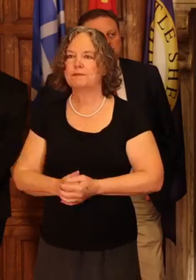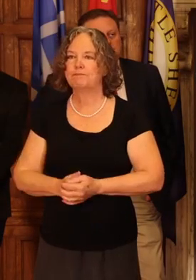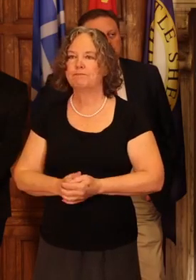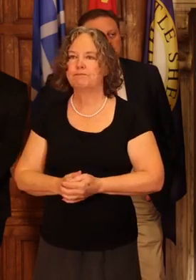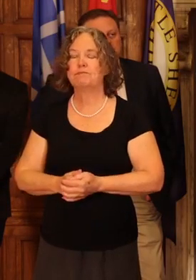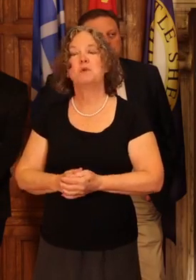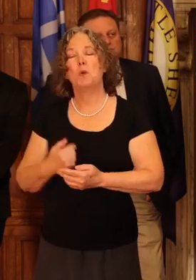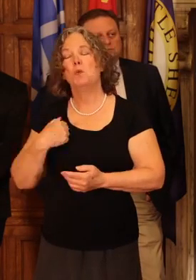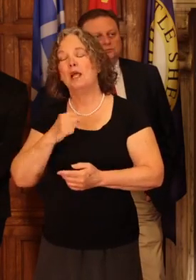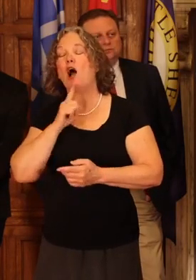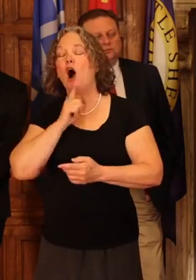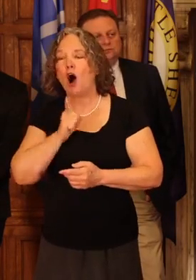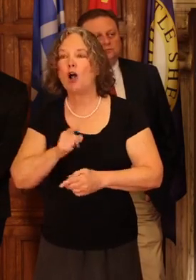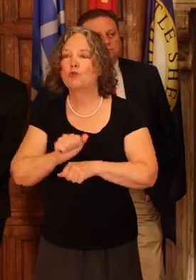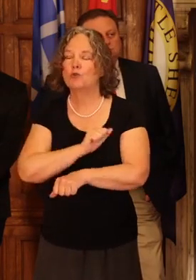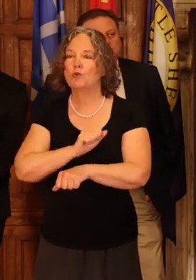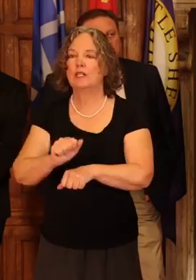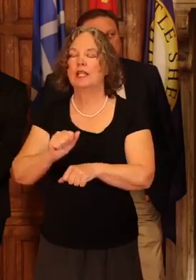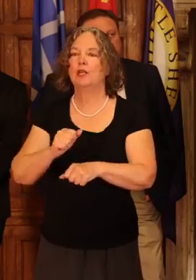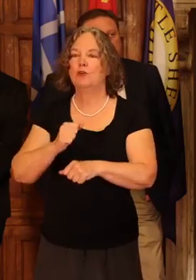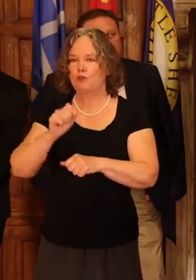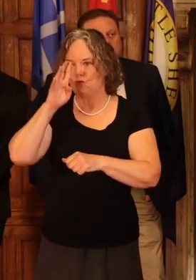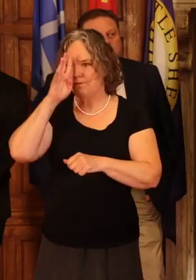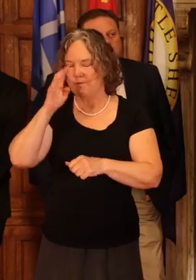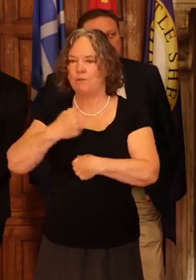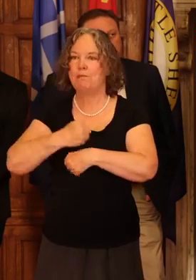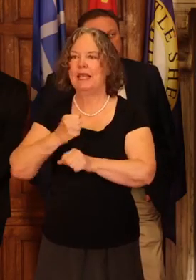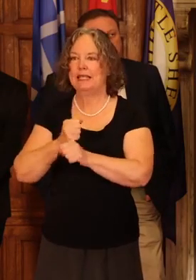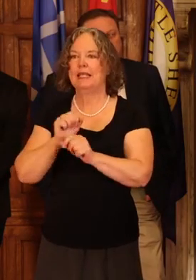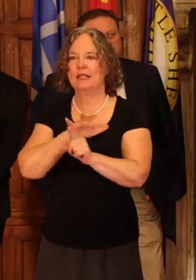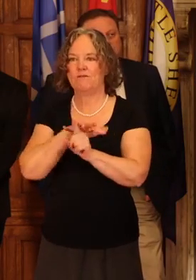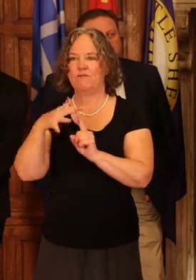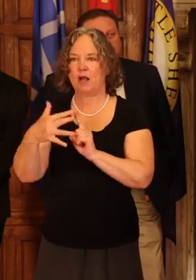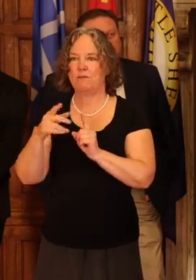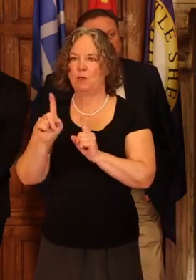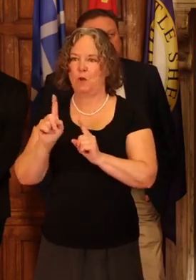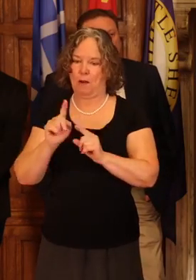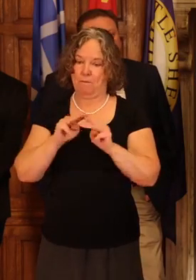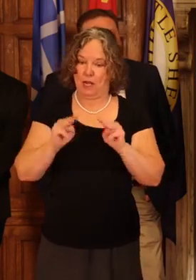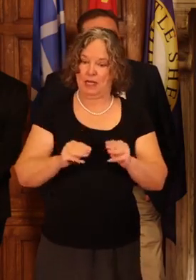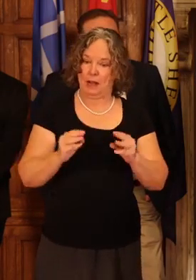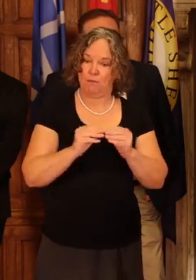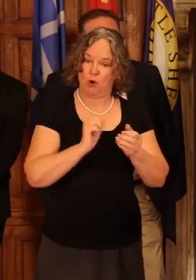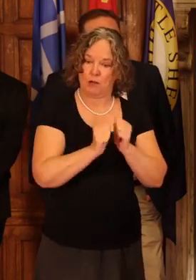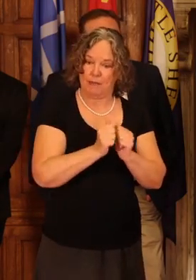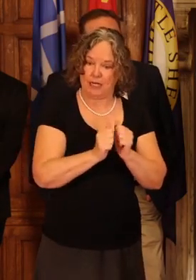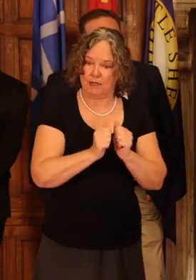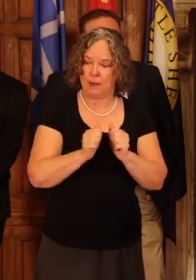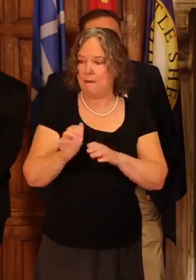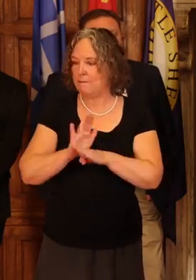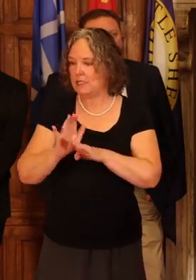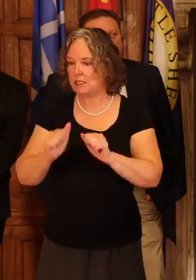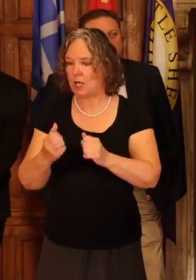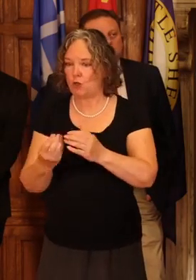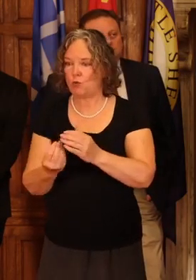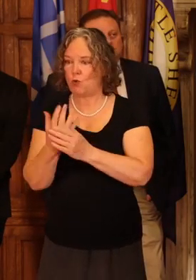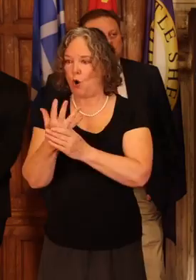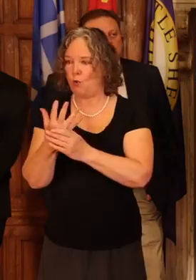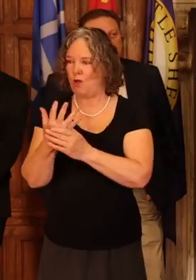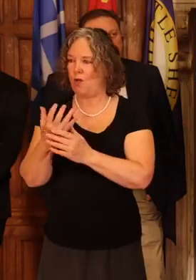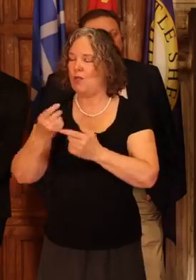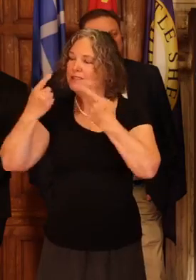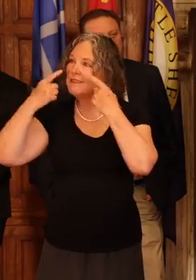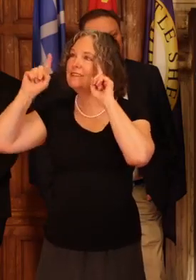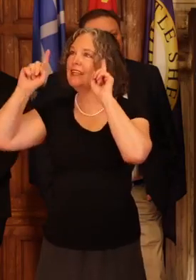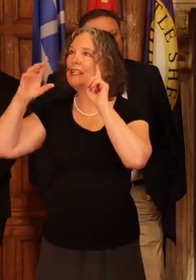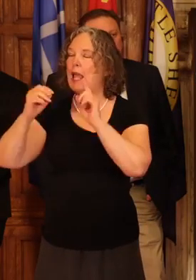we're creating an environment where Montana is more competitive, where businesses can grow, thrive, and create